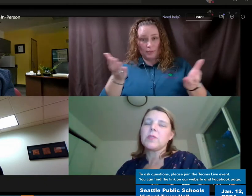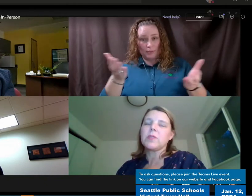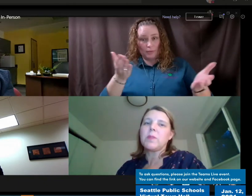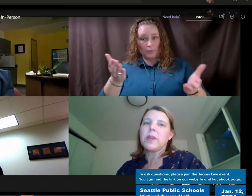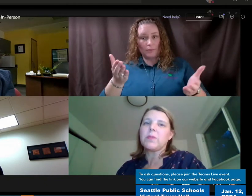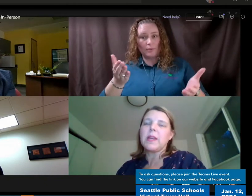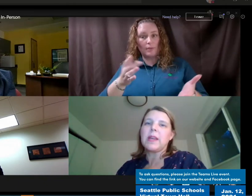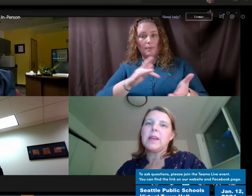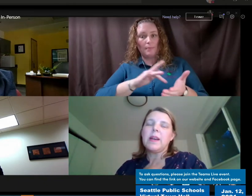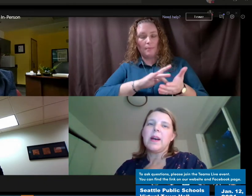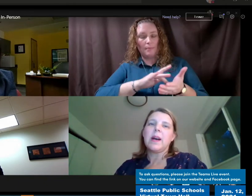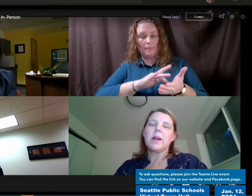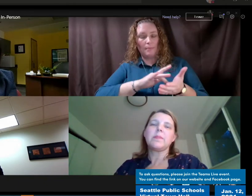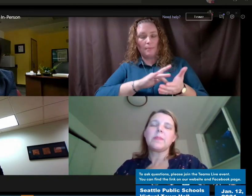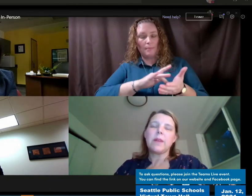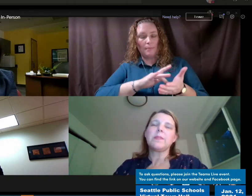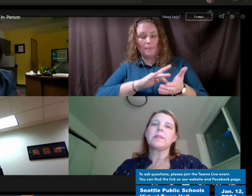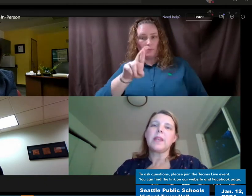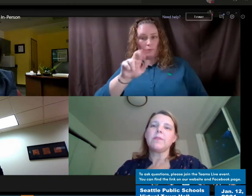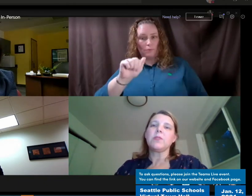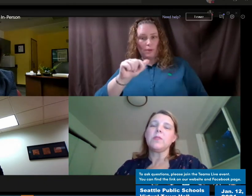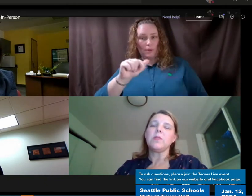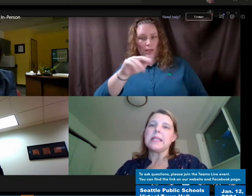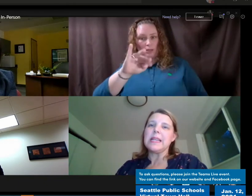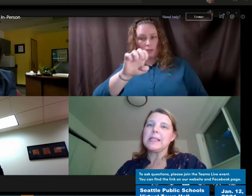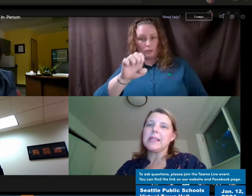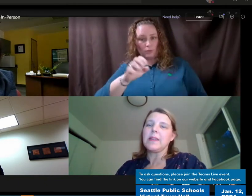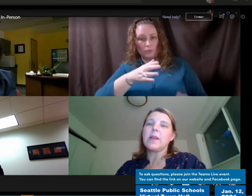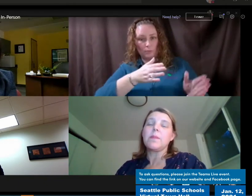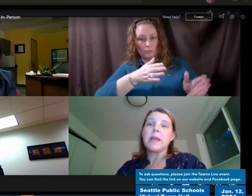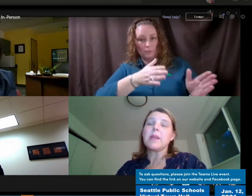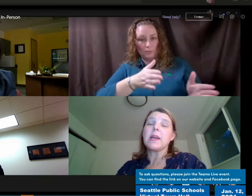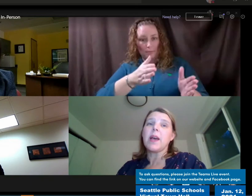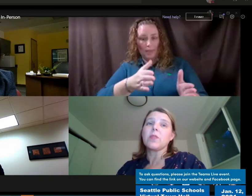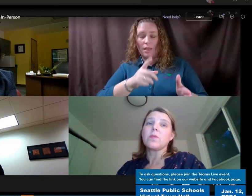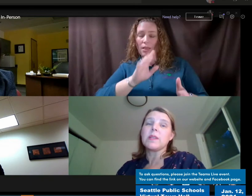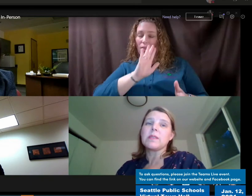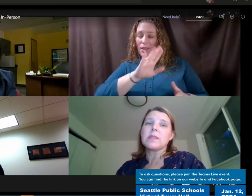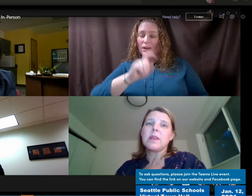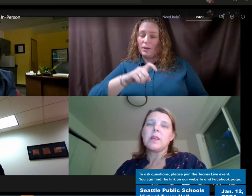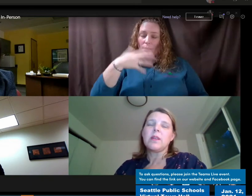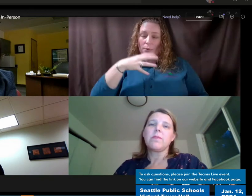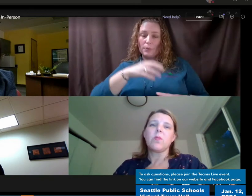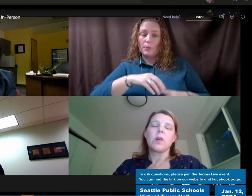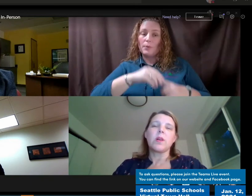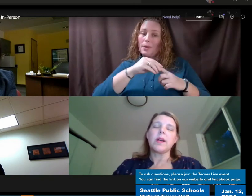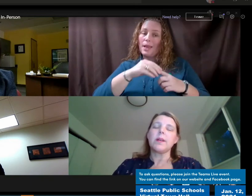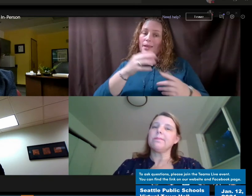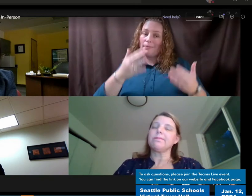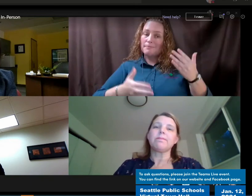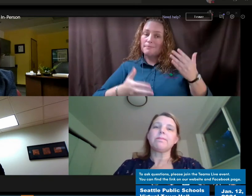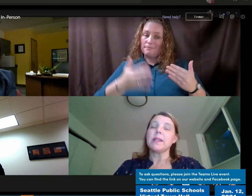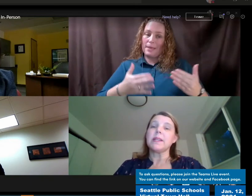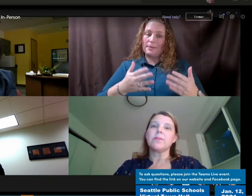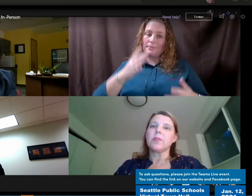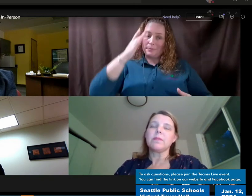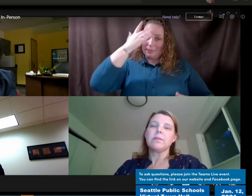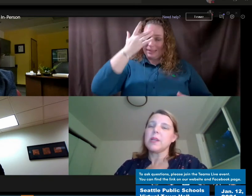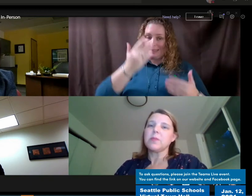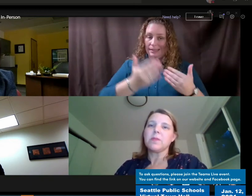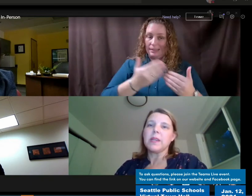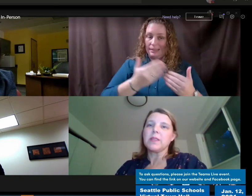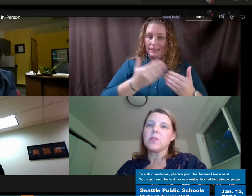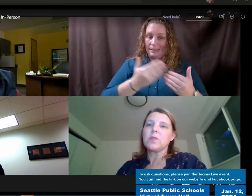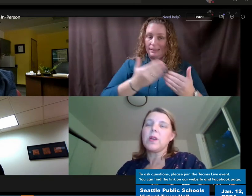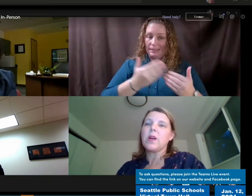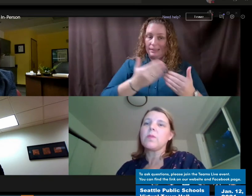service pathway definitely have unique needs and may be at higher risk for many different types of